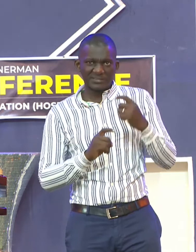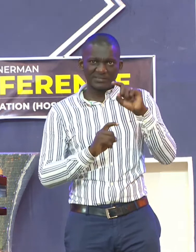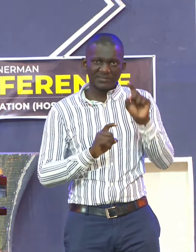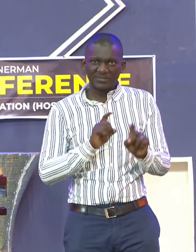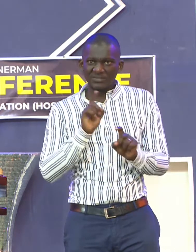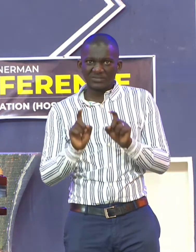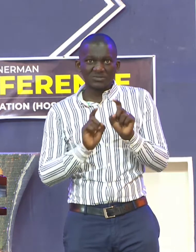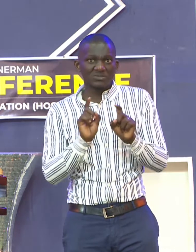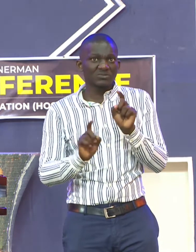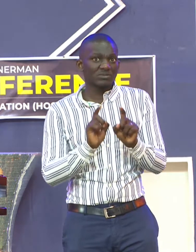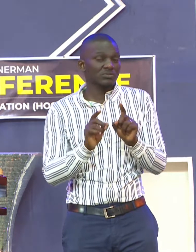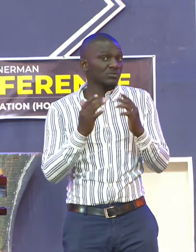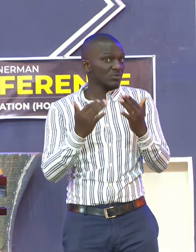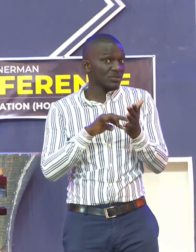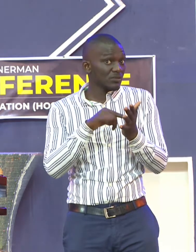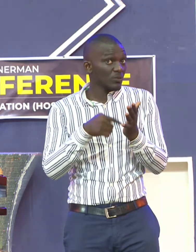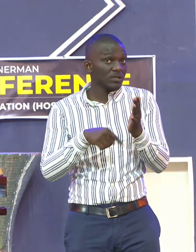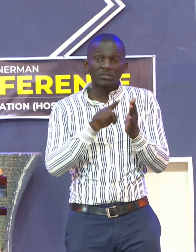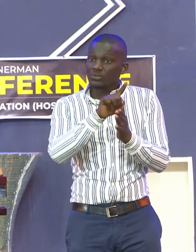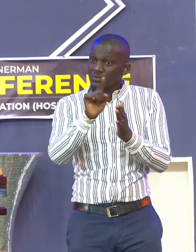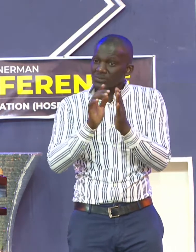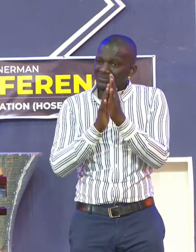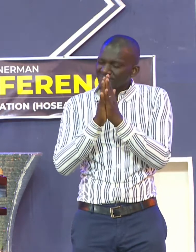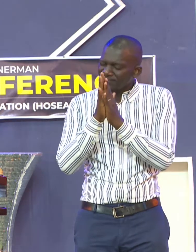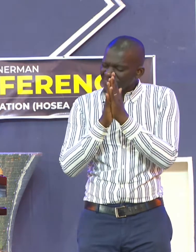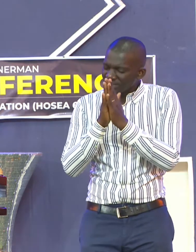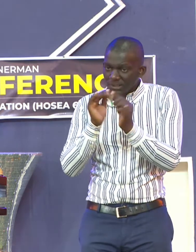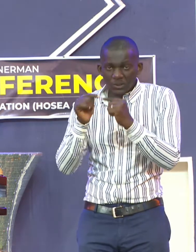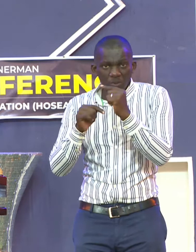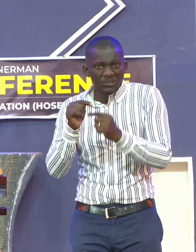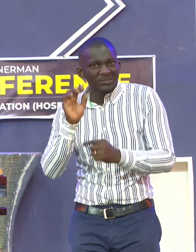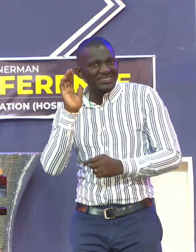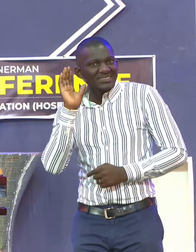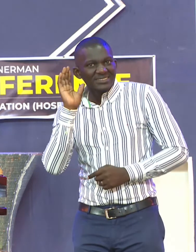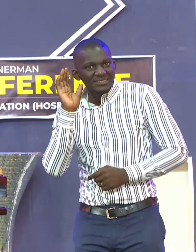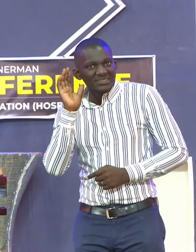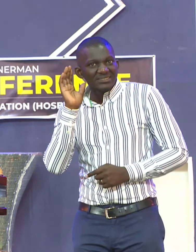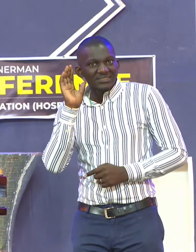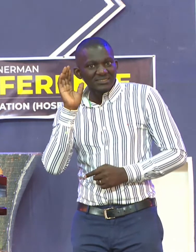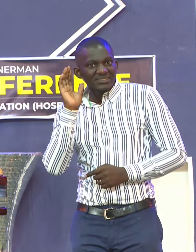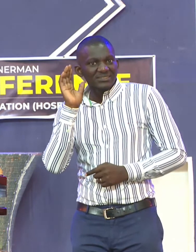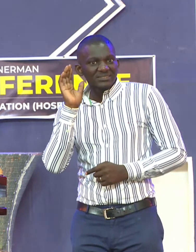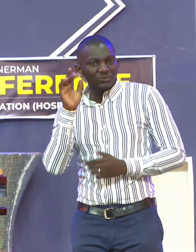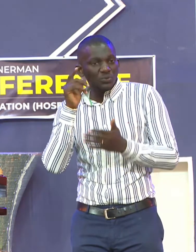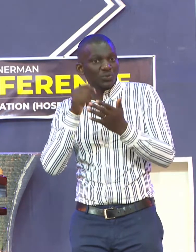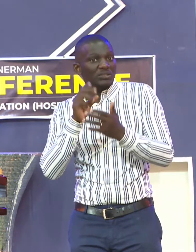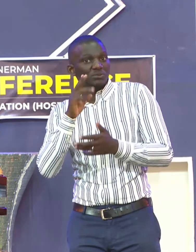of questions. Yayana. Yan. That you may hear them